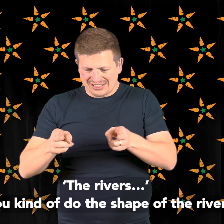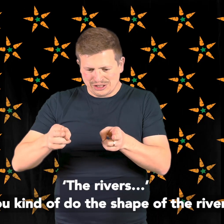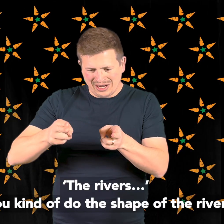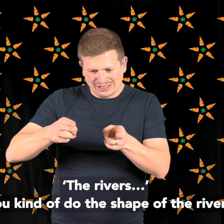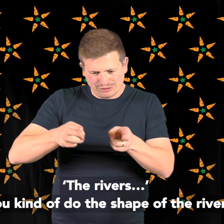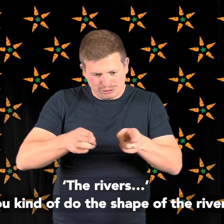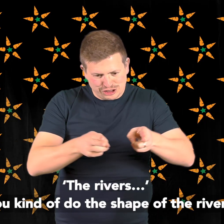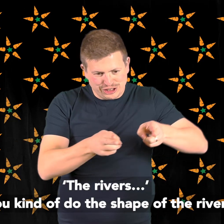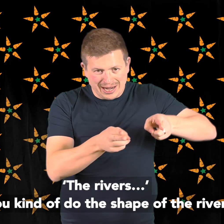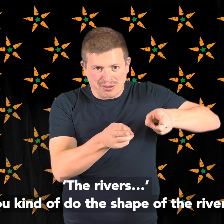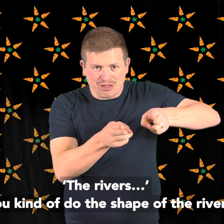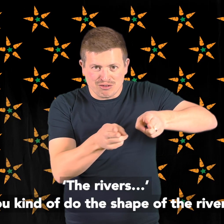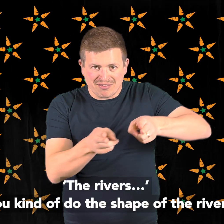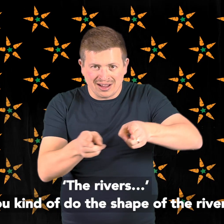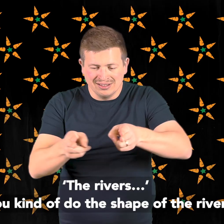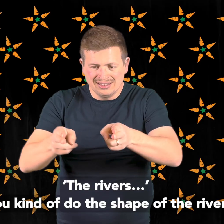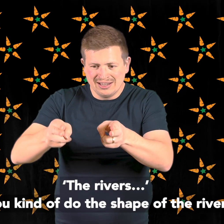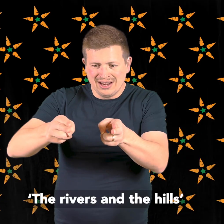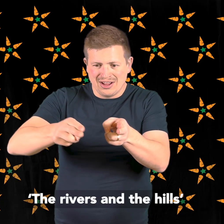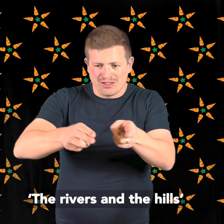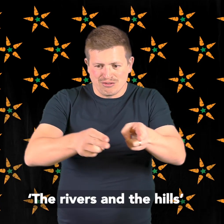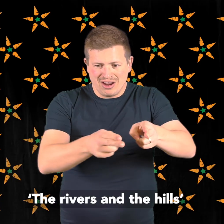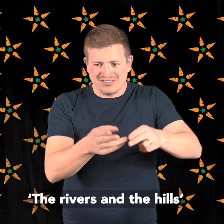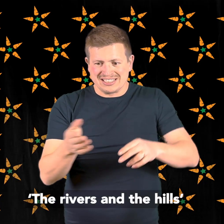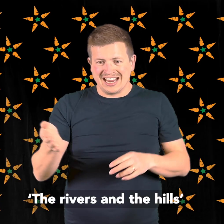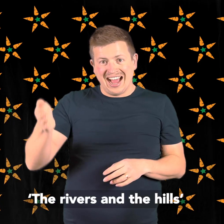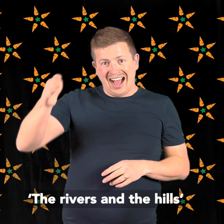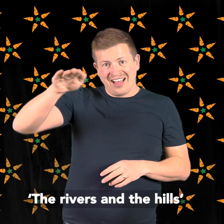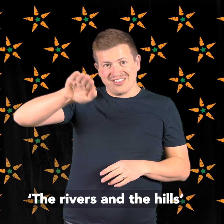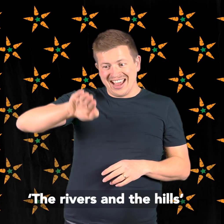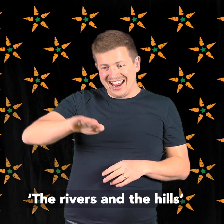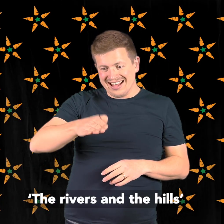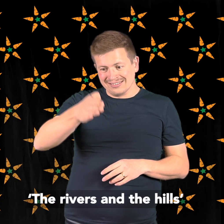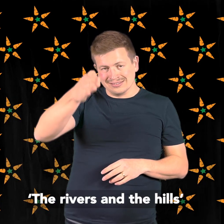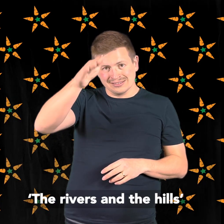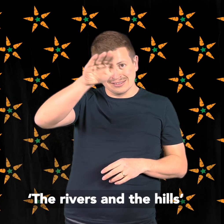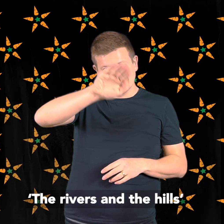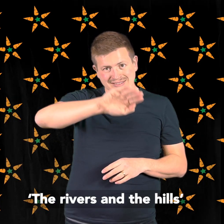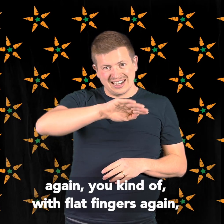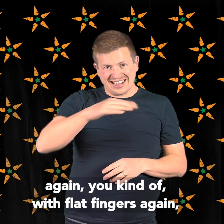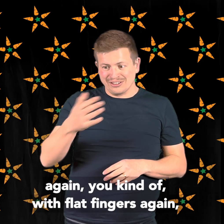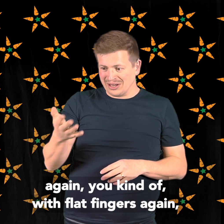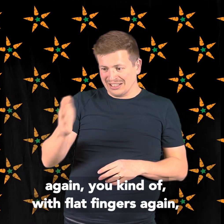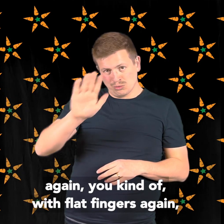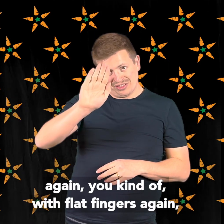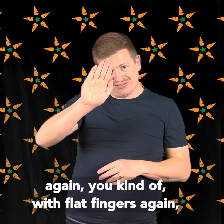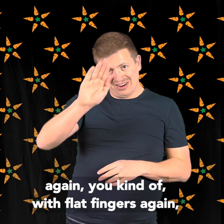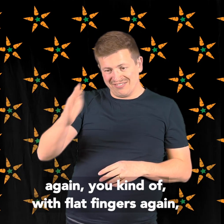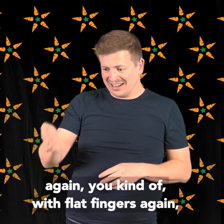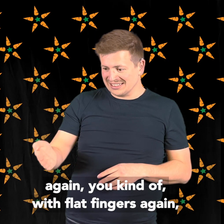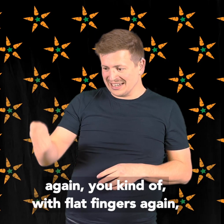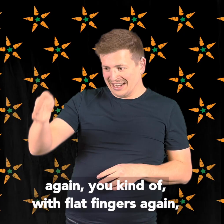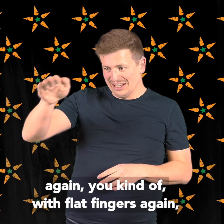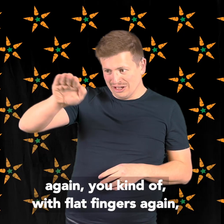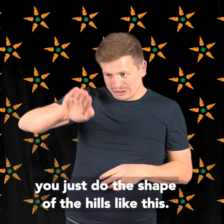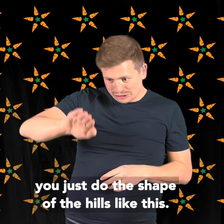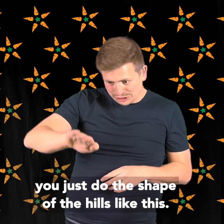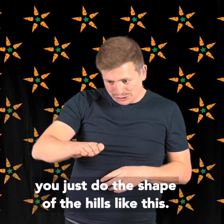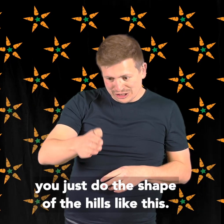you kind of do the shape of the river. The rivers and the hills, again, you kind of, with flat fingers again, you just do the